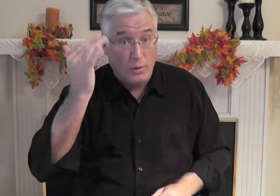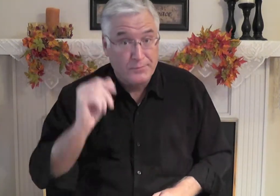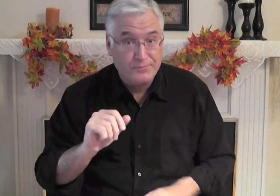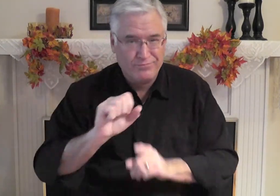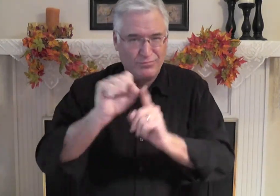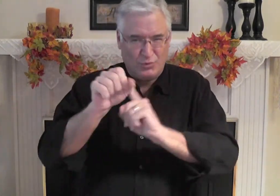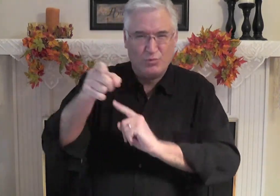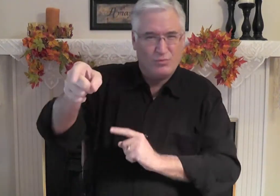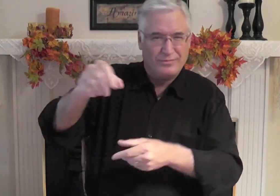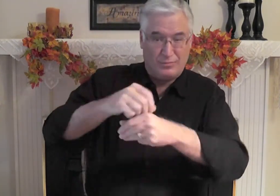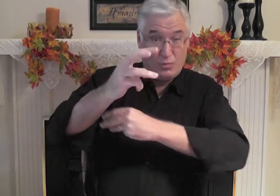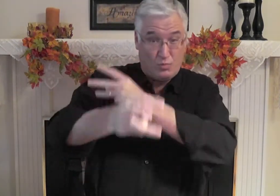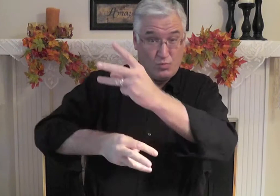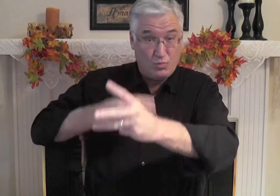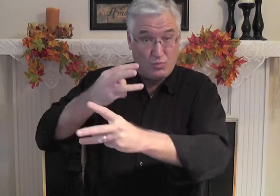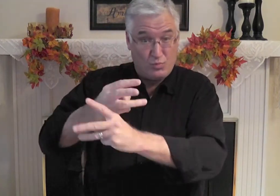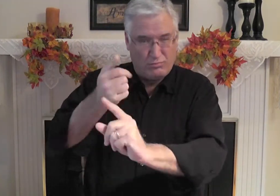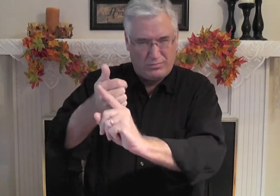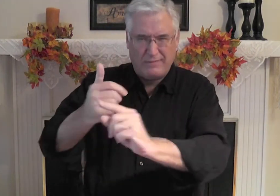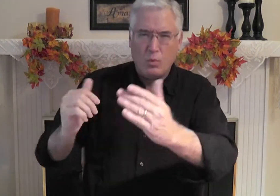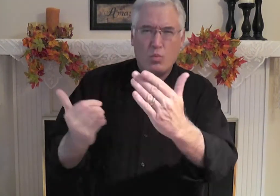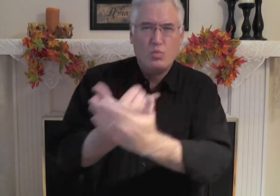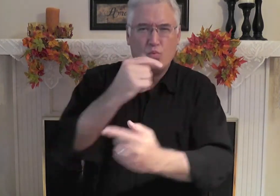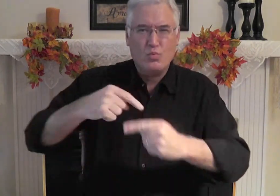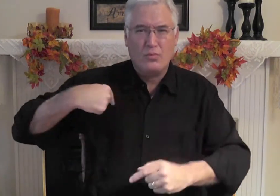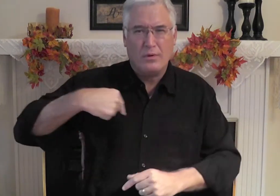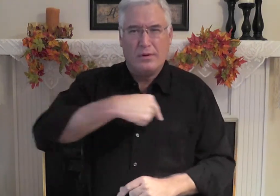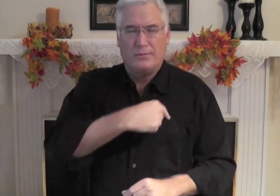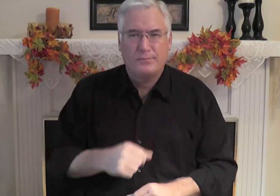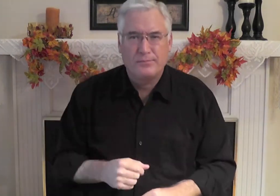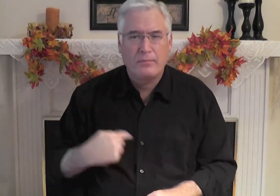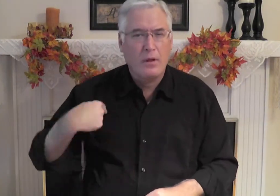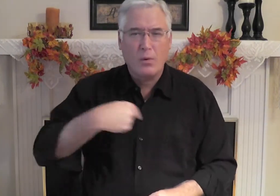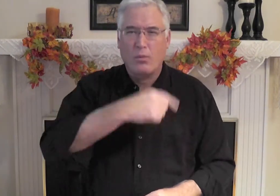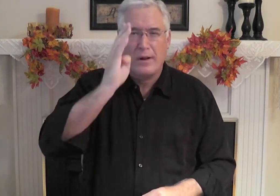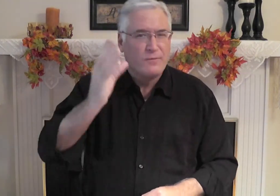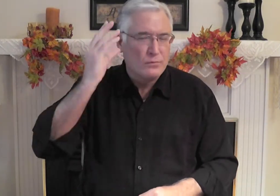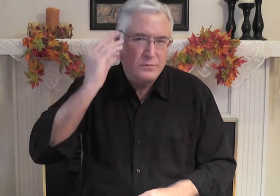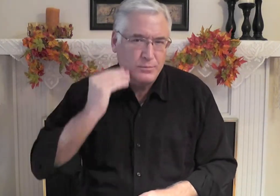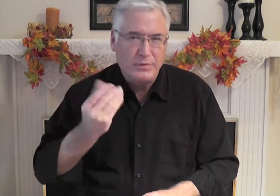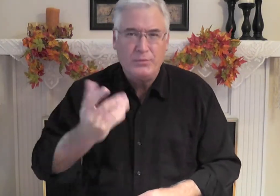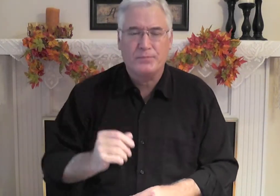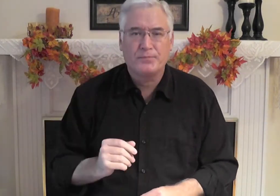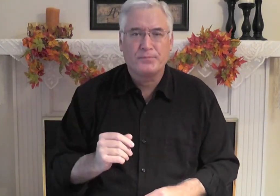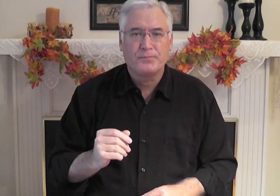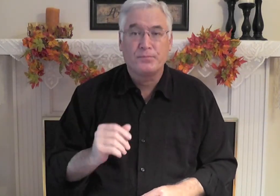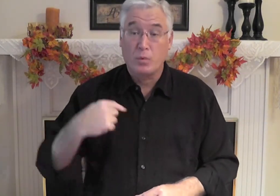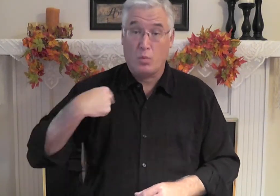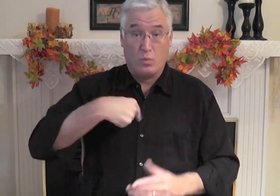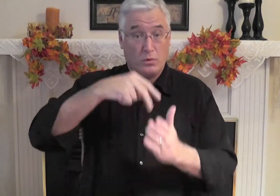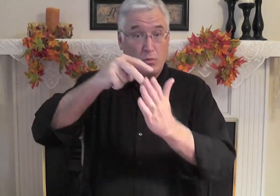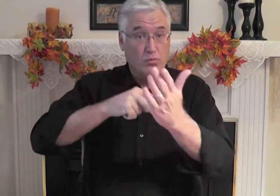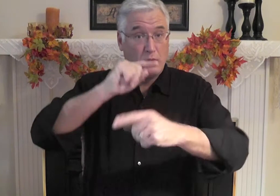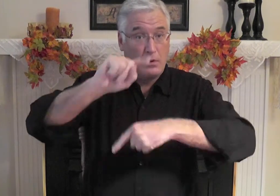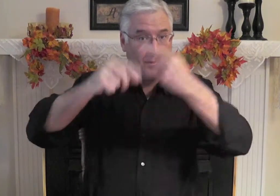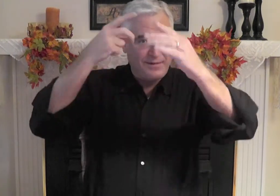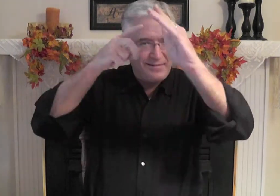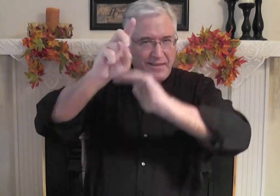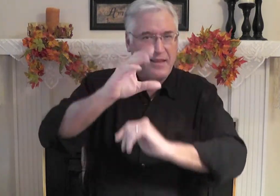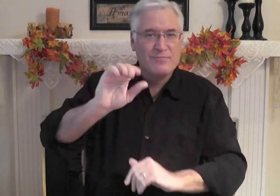witness for Christ in the best way within this world, in the new situation that we're in, things that we've never experienced.